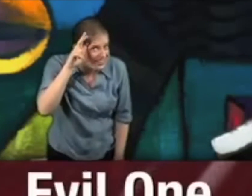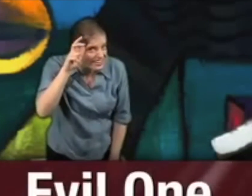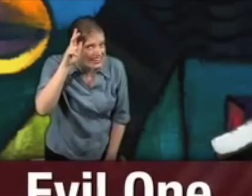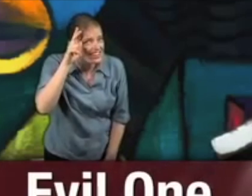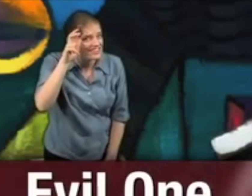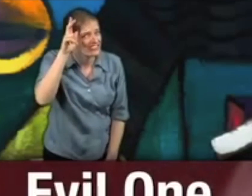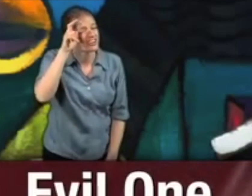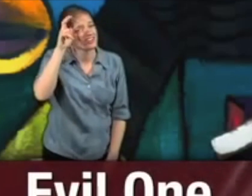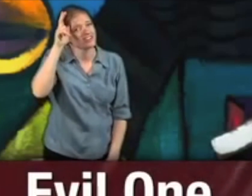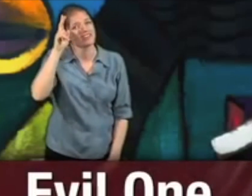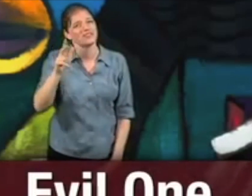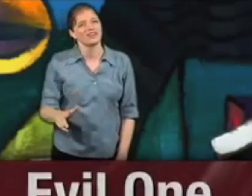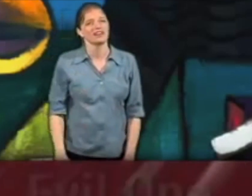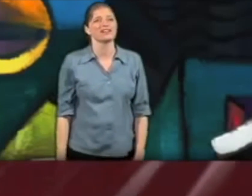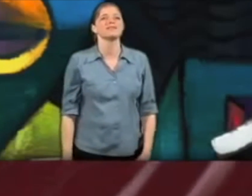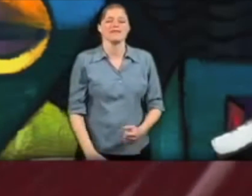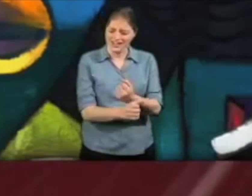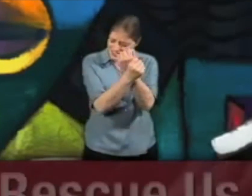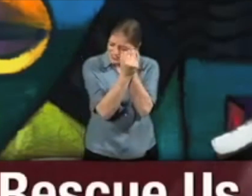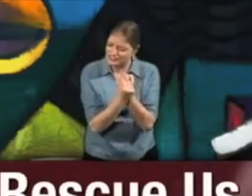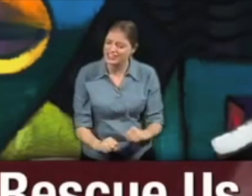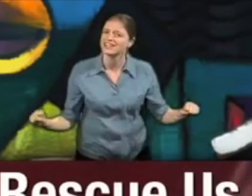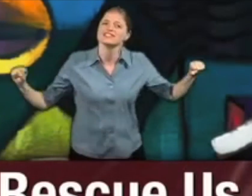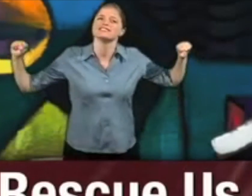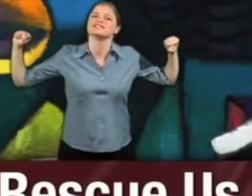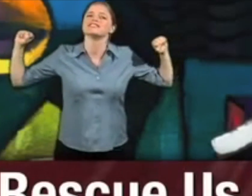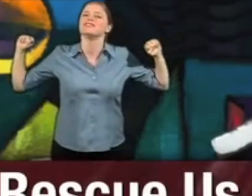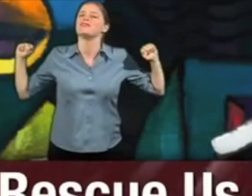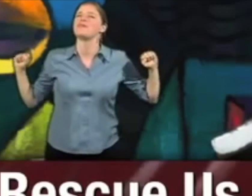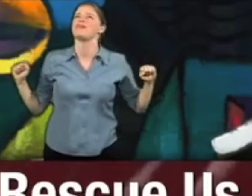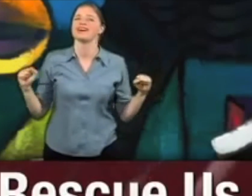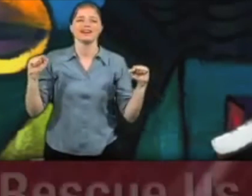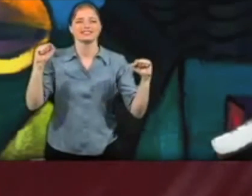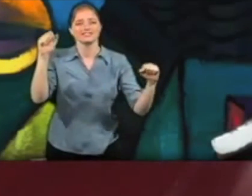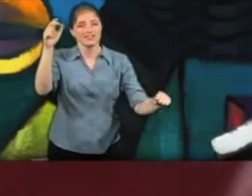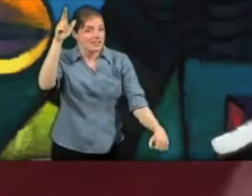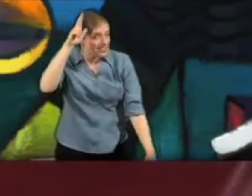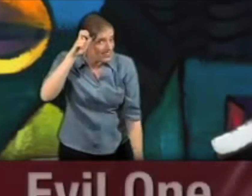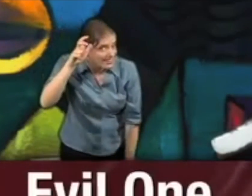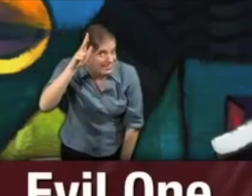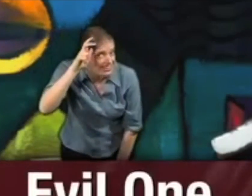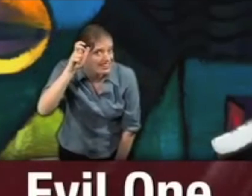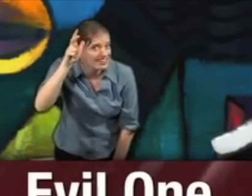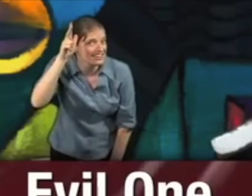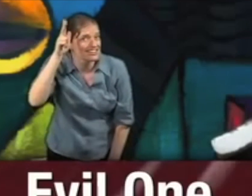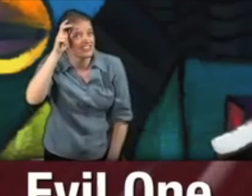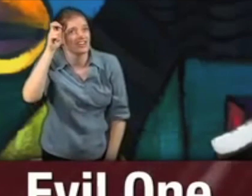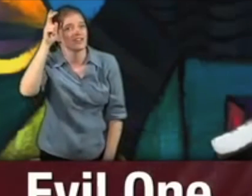evil one. But rescue us from the evil